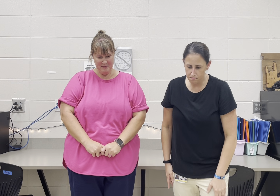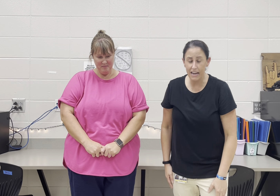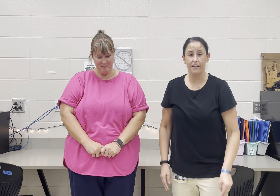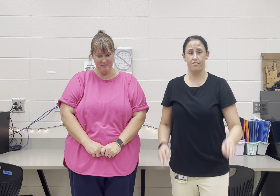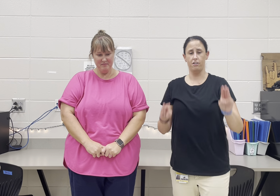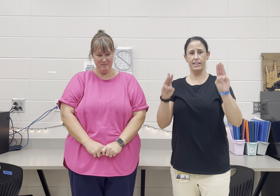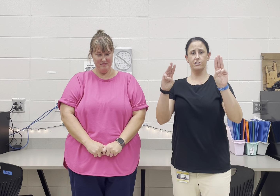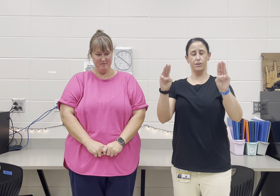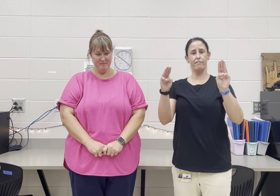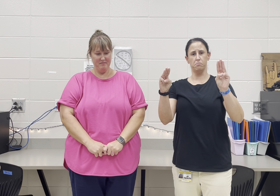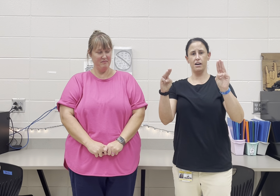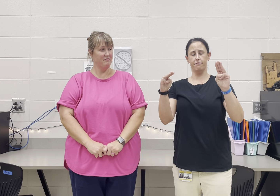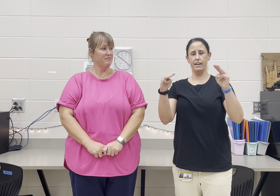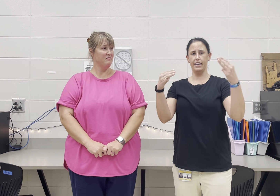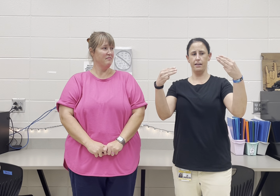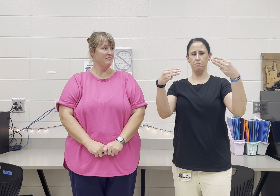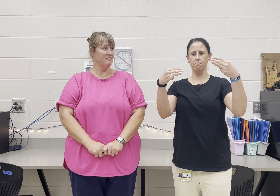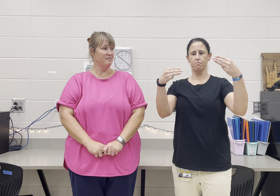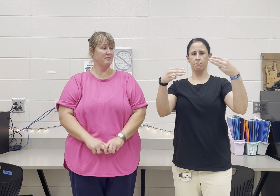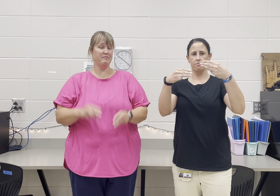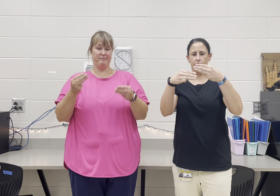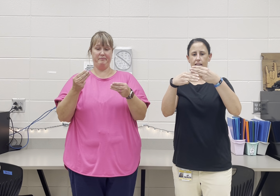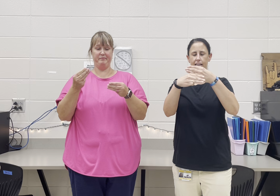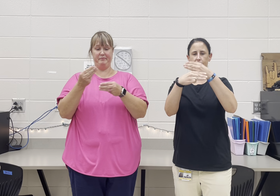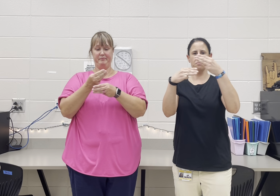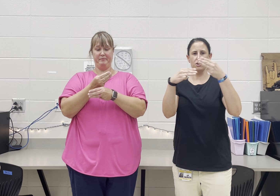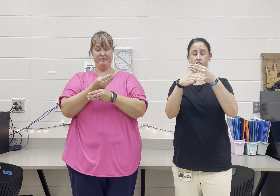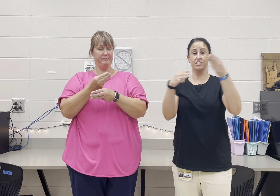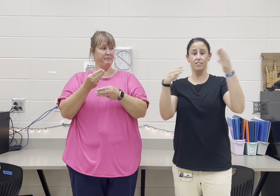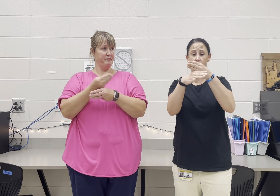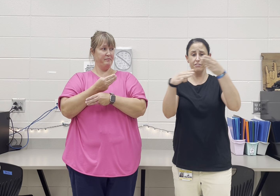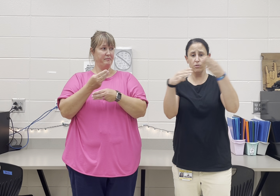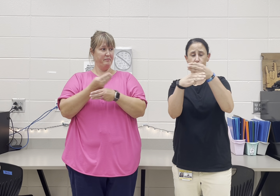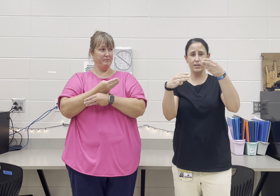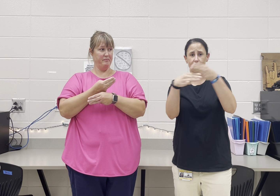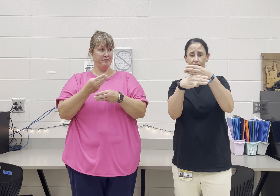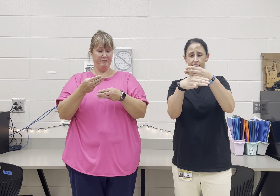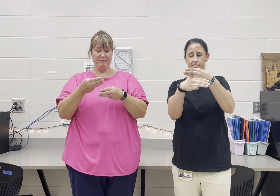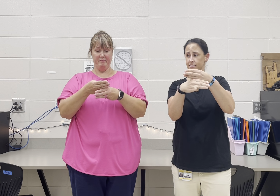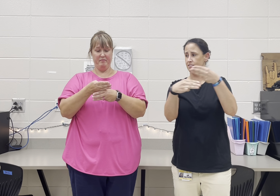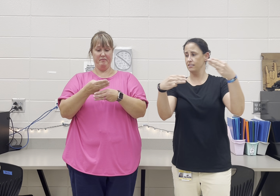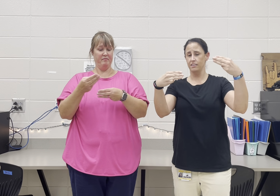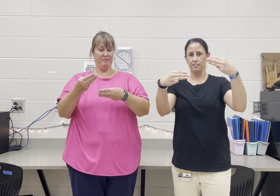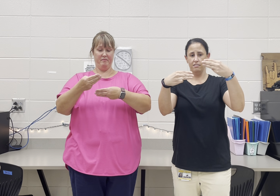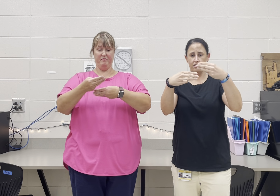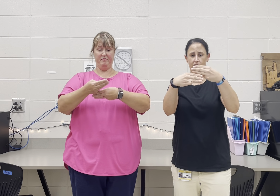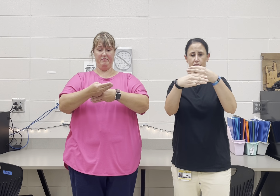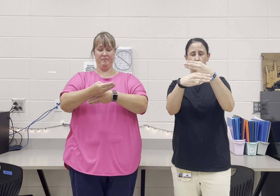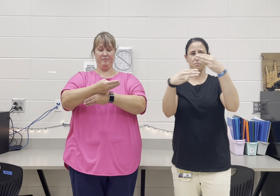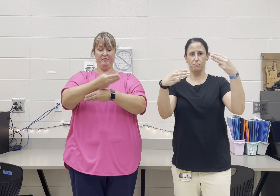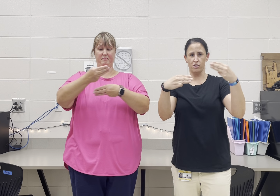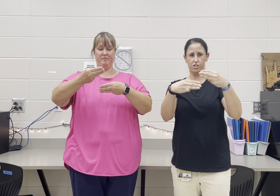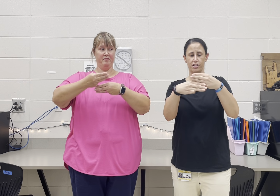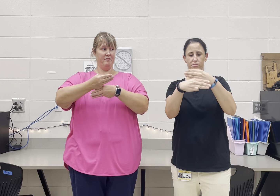Math. All right, so you have a modified M, and it brushes. A lot of you are doing this. Okay, brush them